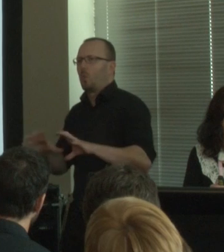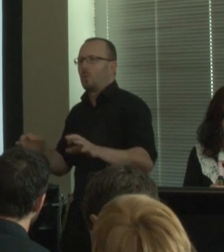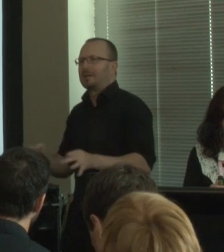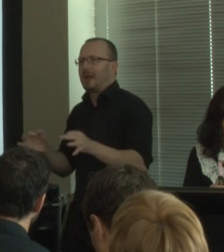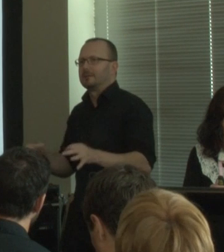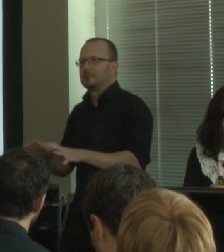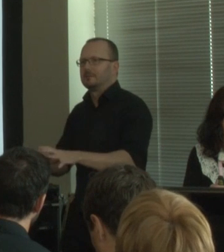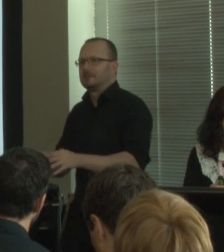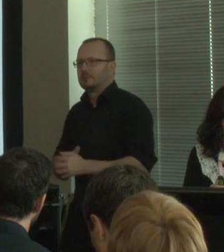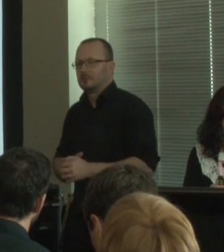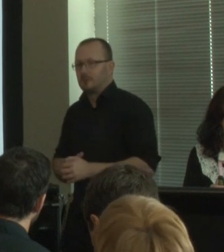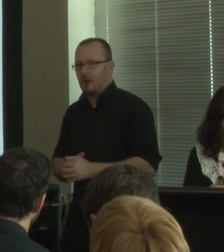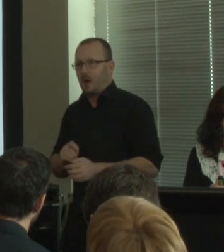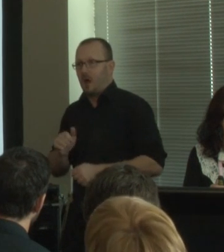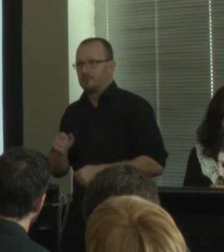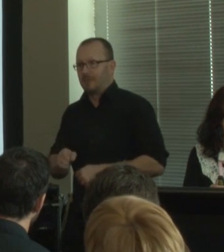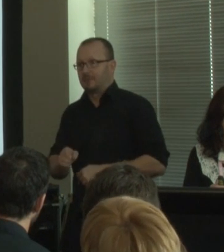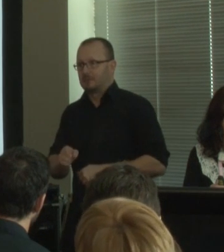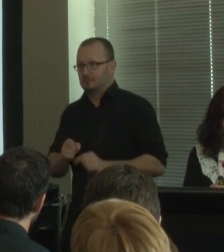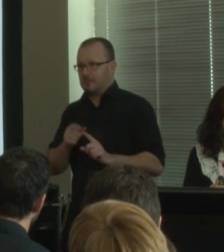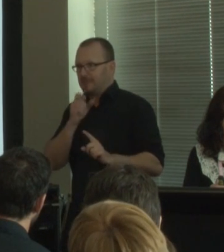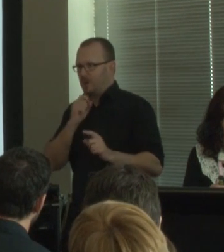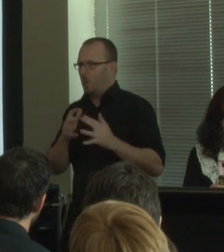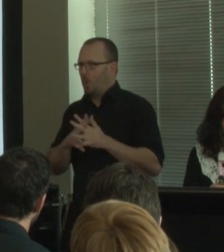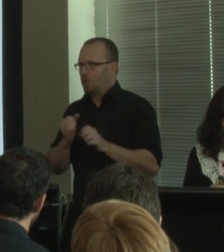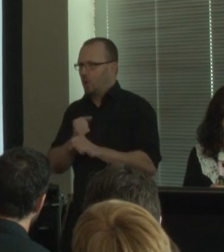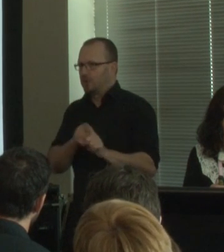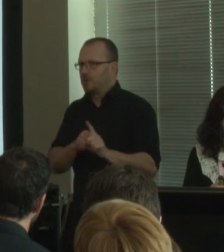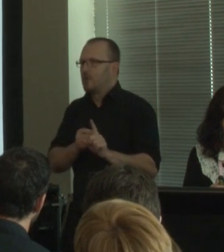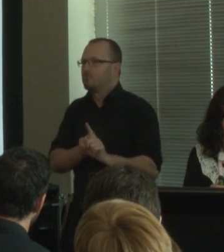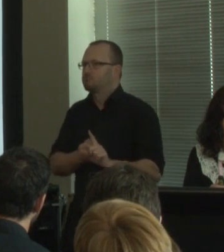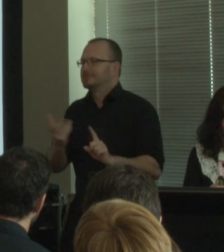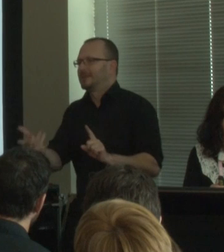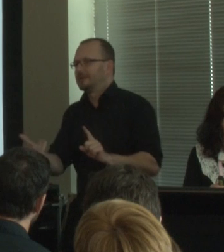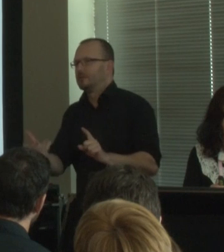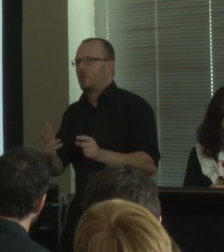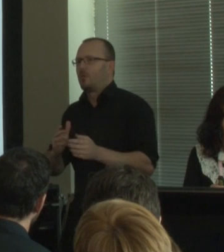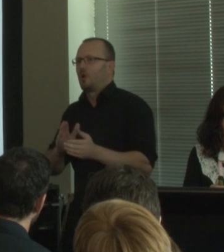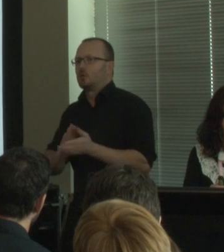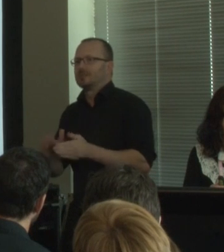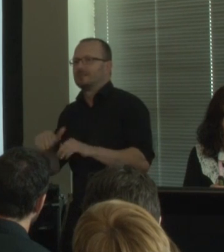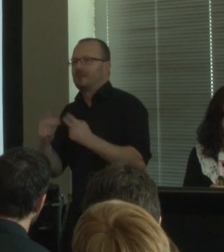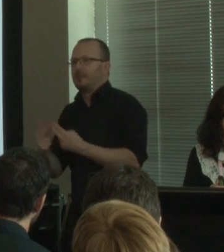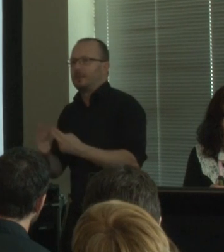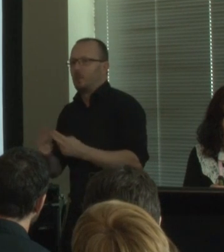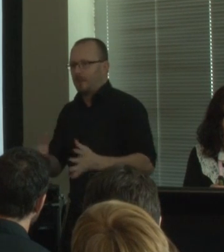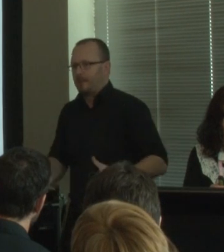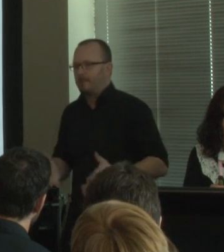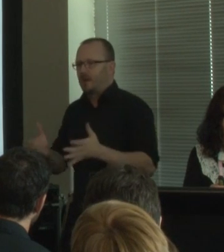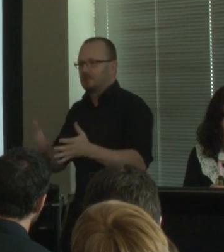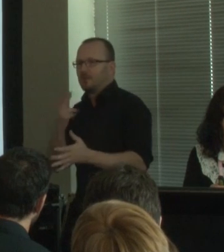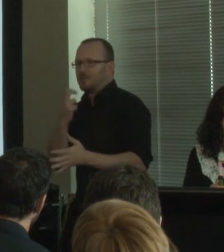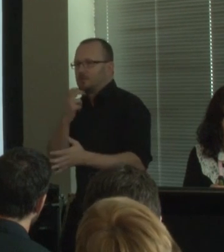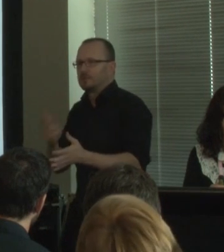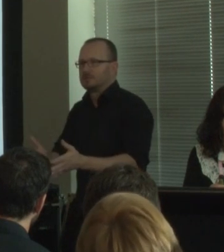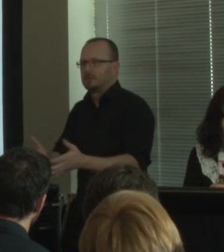After that, Wong Gong presented the Hoskins family with a sack full of vegetables, and he continued to